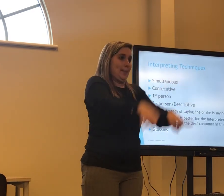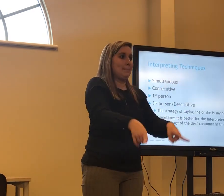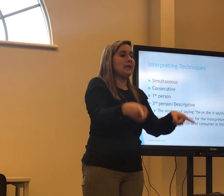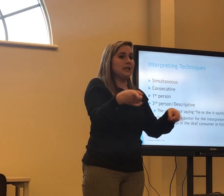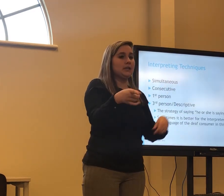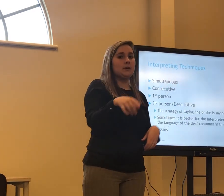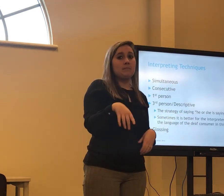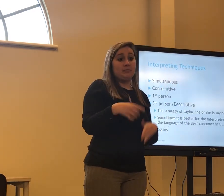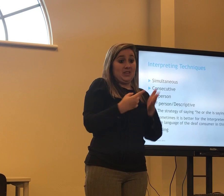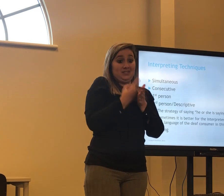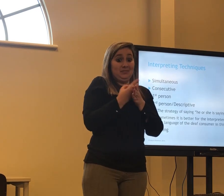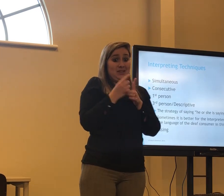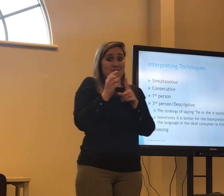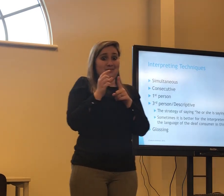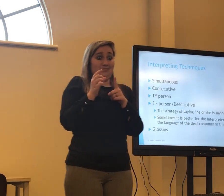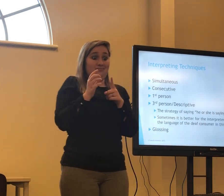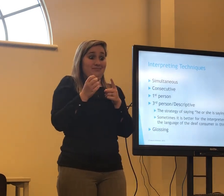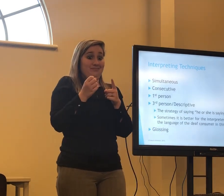there's not words for what they're